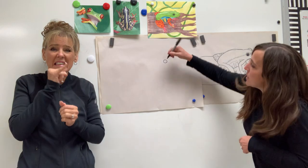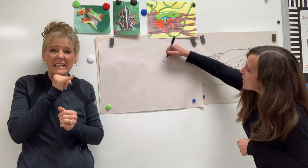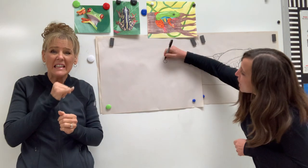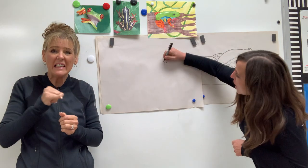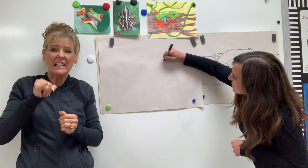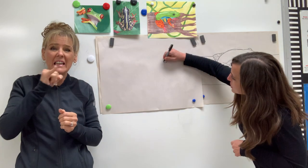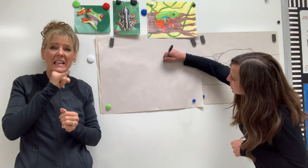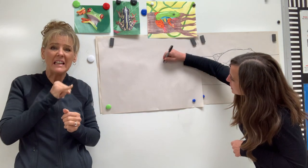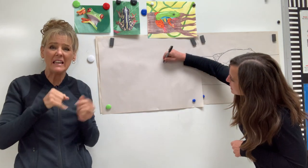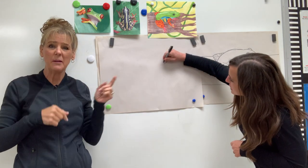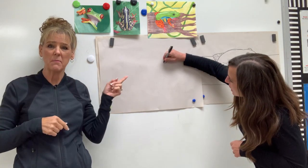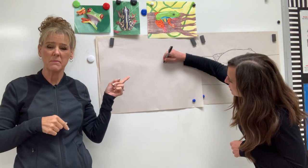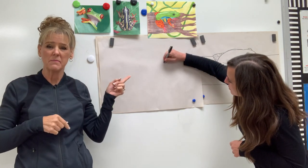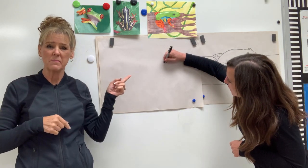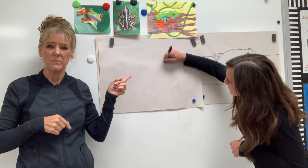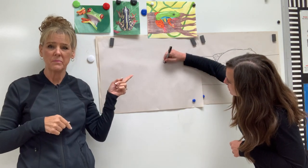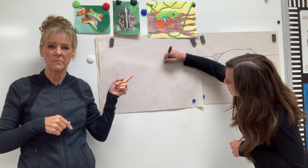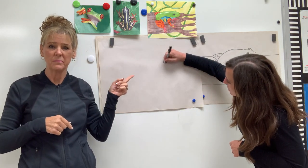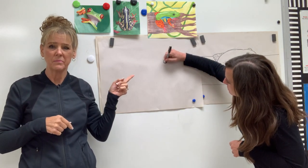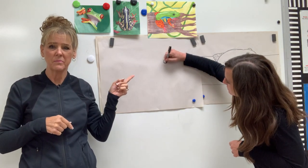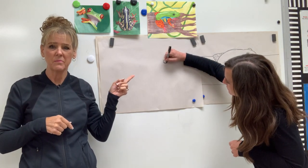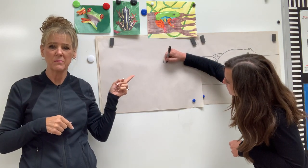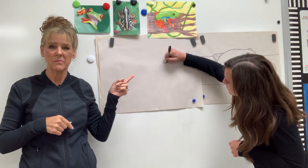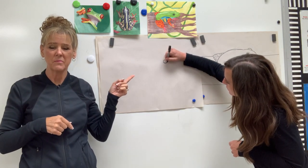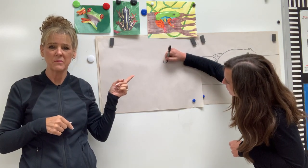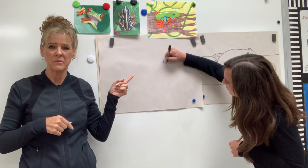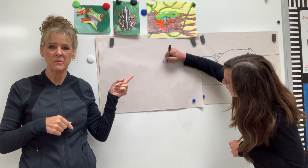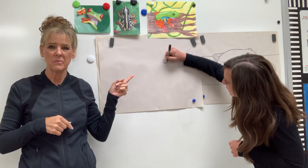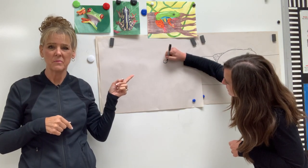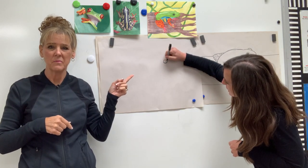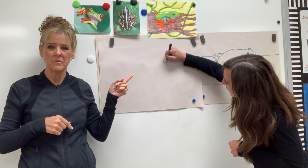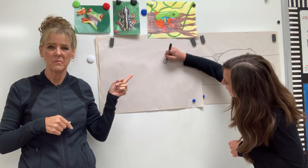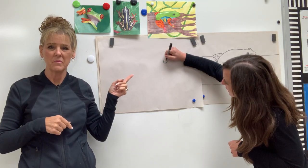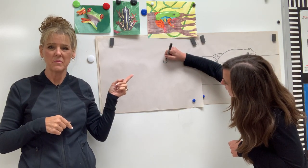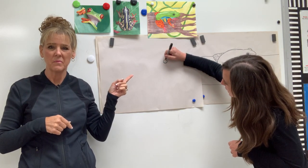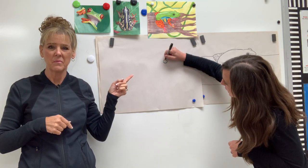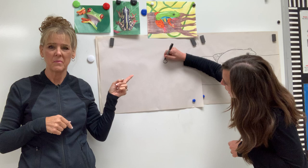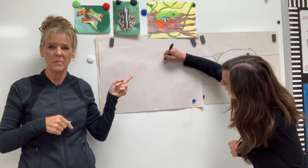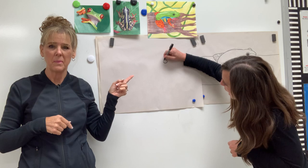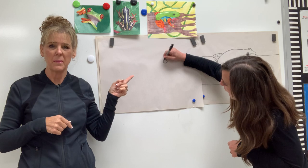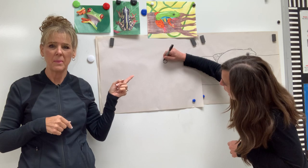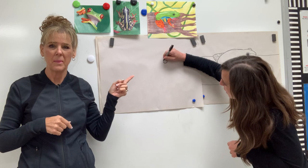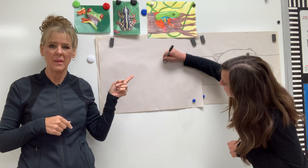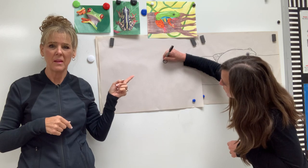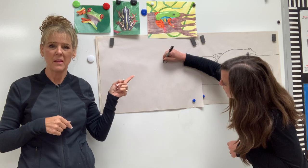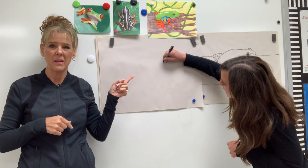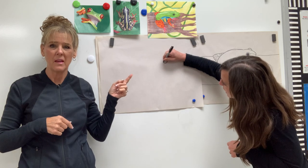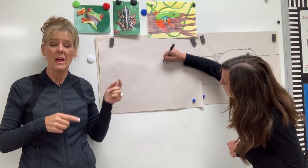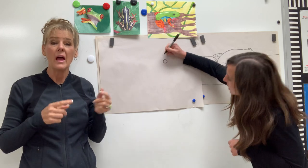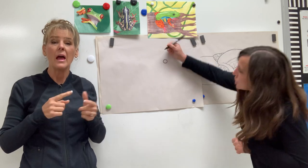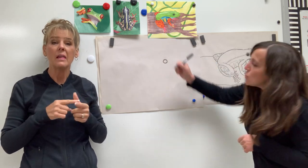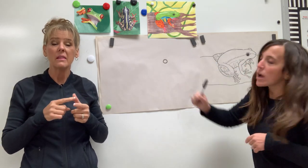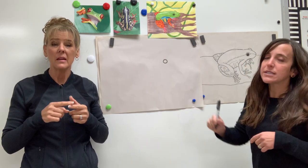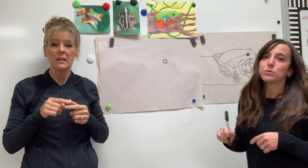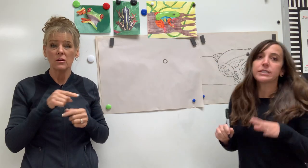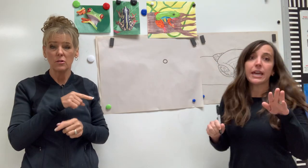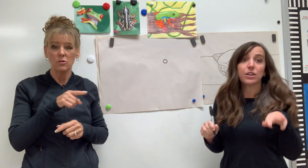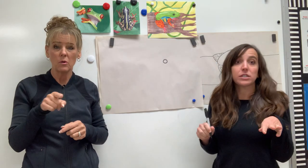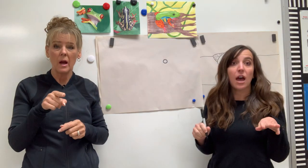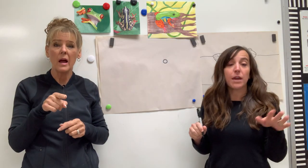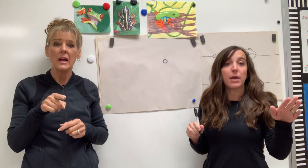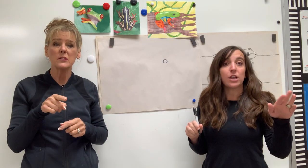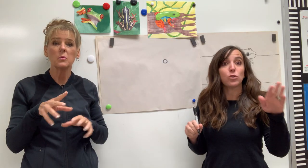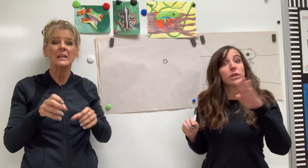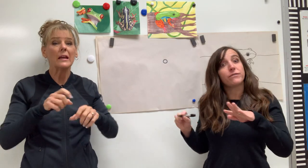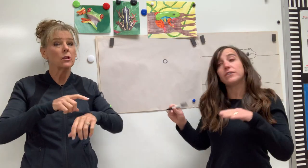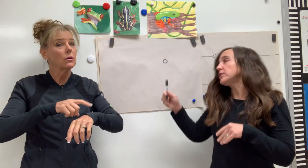to it. I'm just going to double that circle, very skinny. And then you guys will take